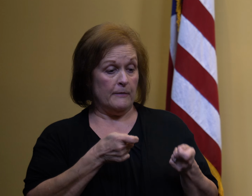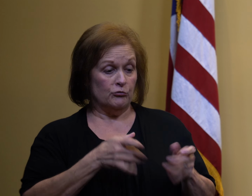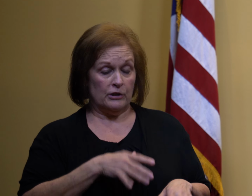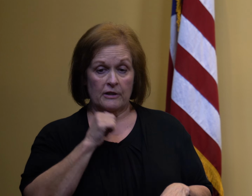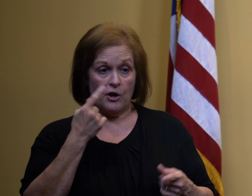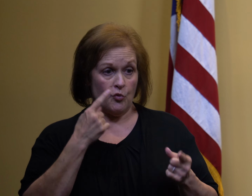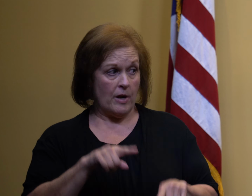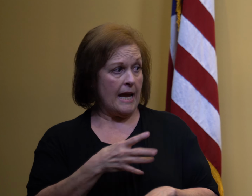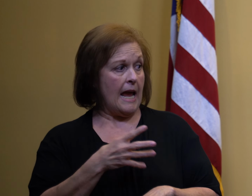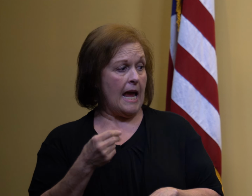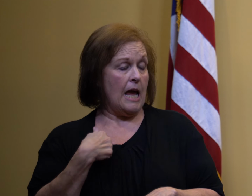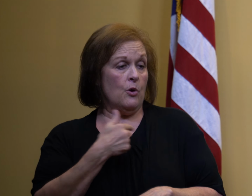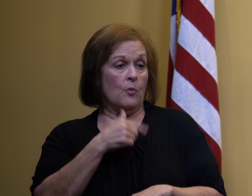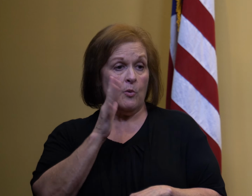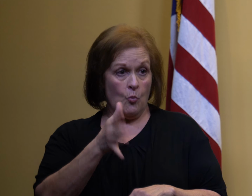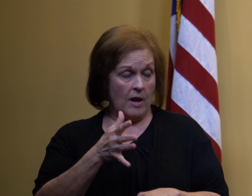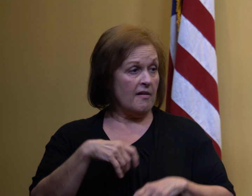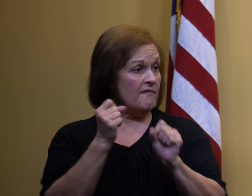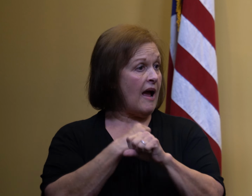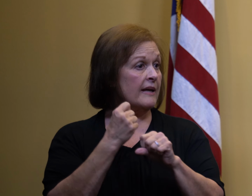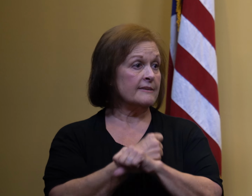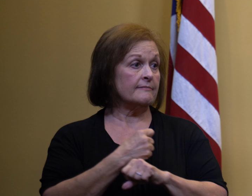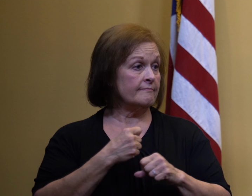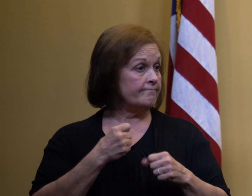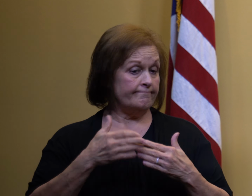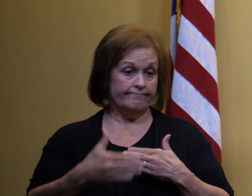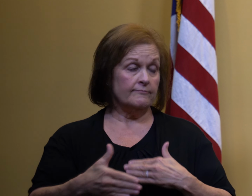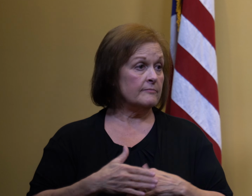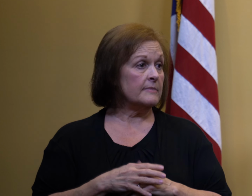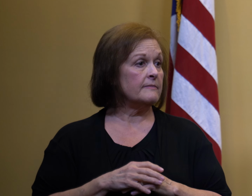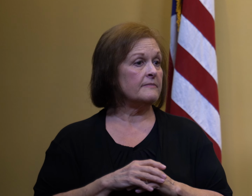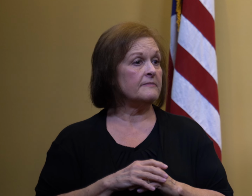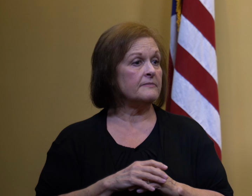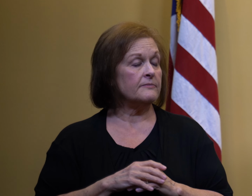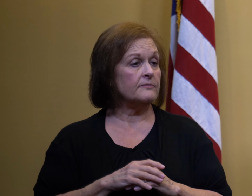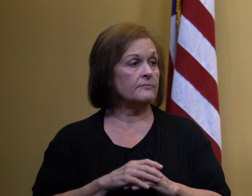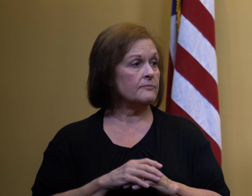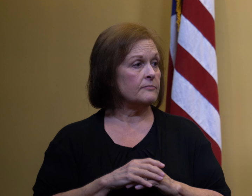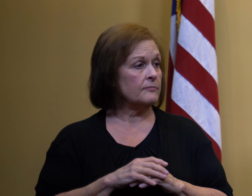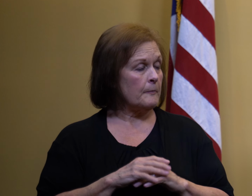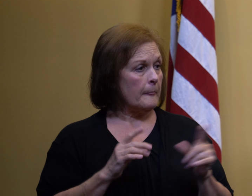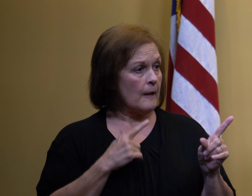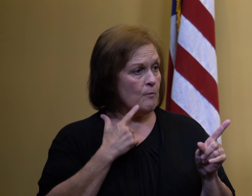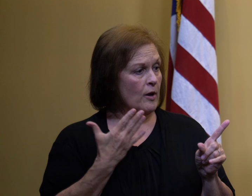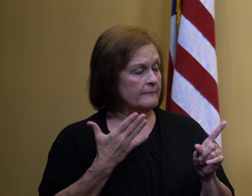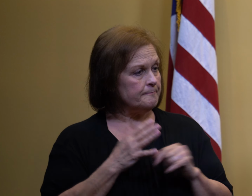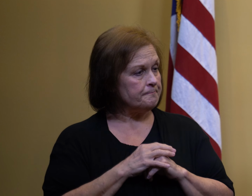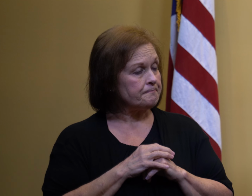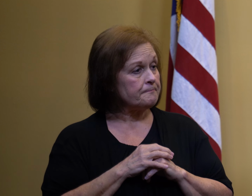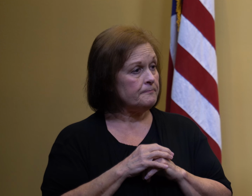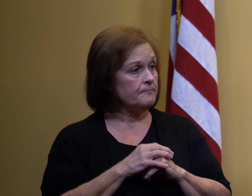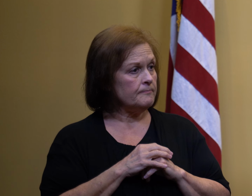doesn't agree, and we're going to fight it every step of the way. Mike, what do you will? Thank you. Good morning, Mayor. Good